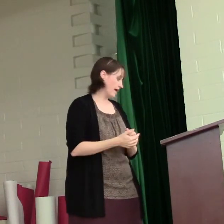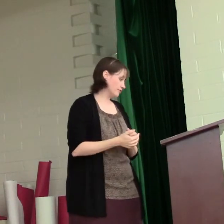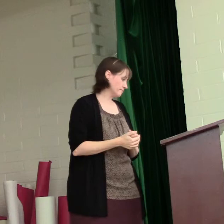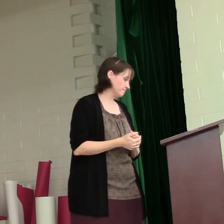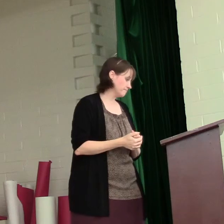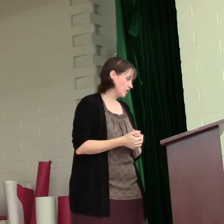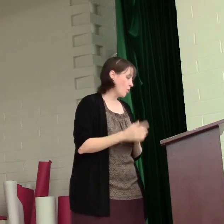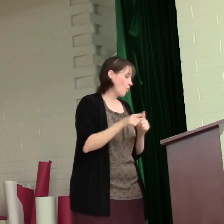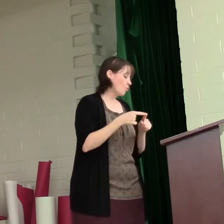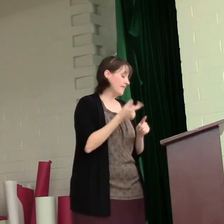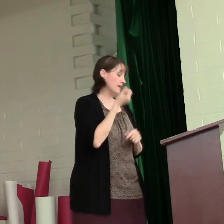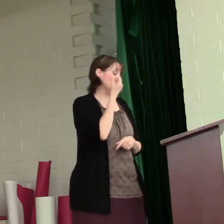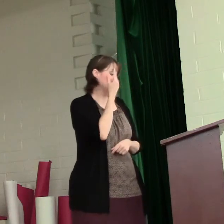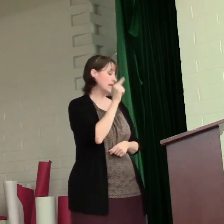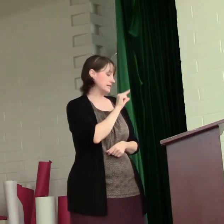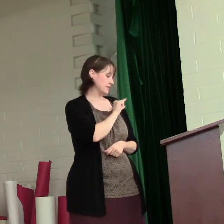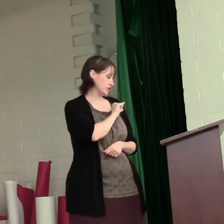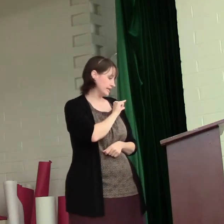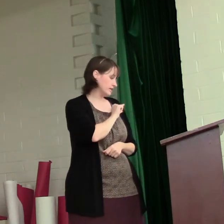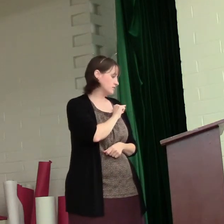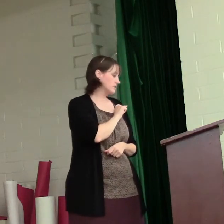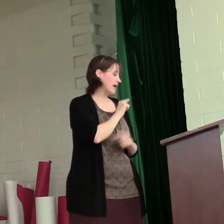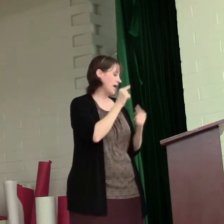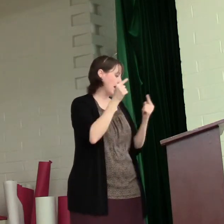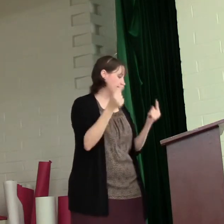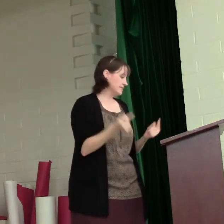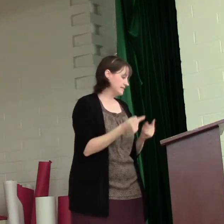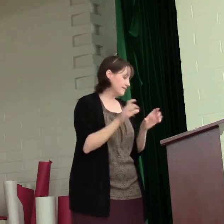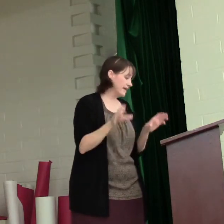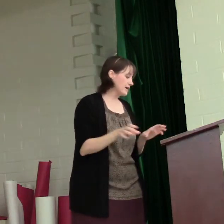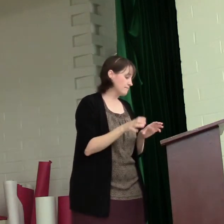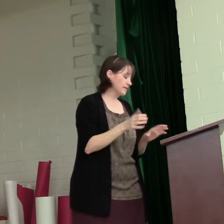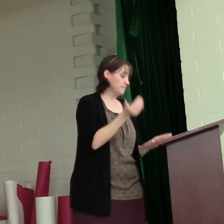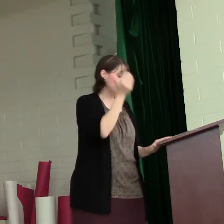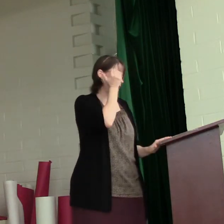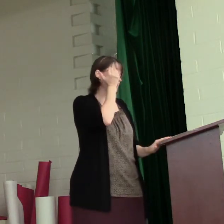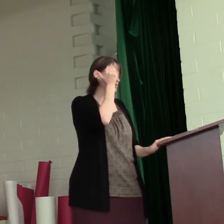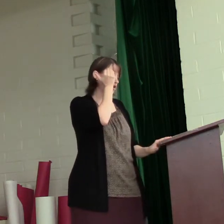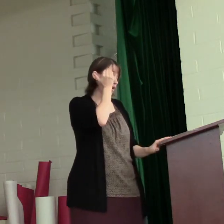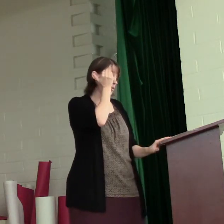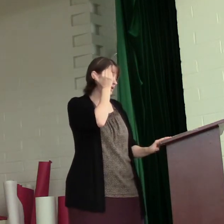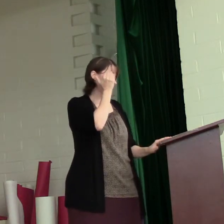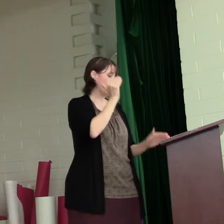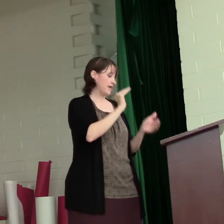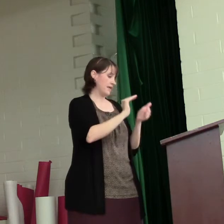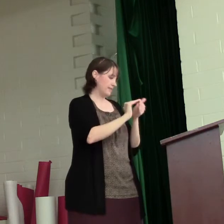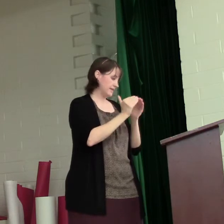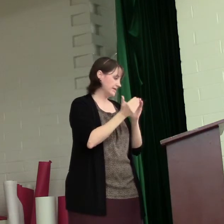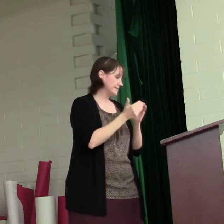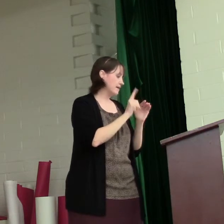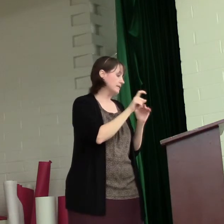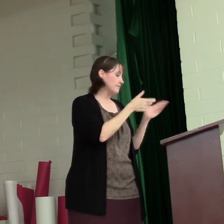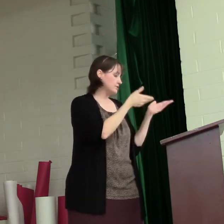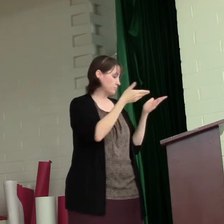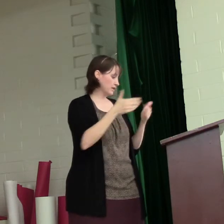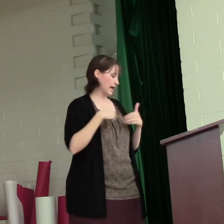matter, when they realize their guilt and the sin they committed becomes known, the assembly must bring a